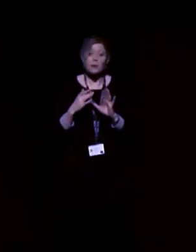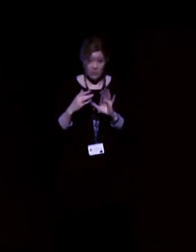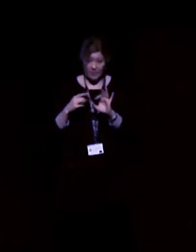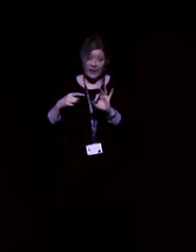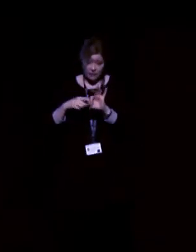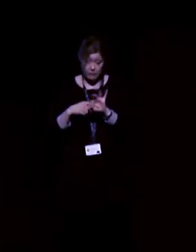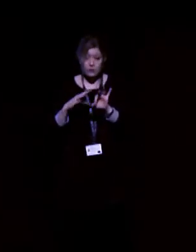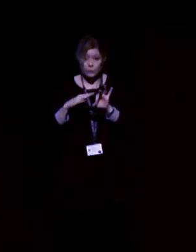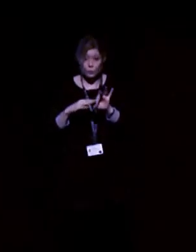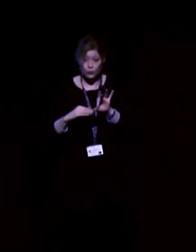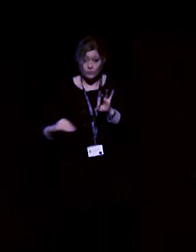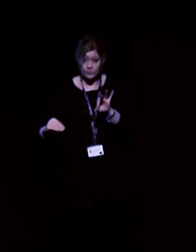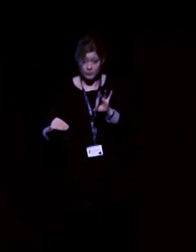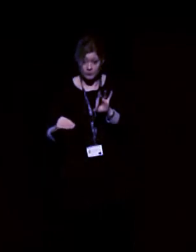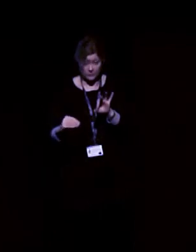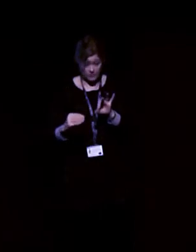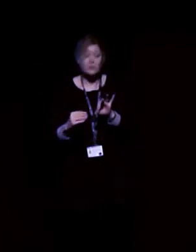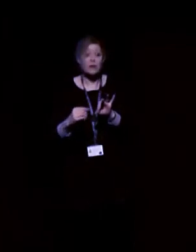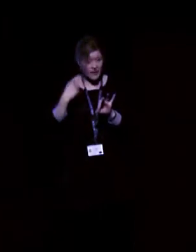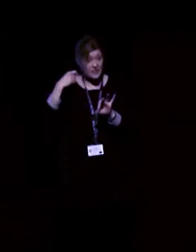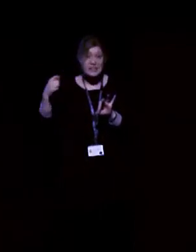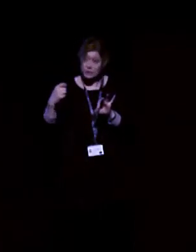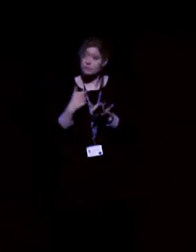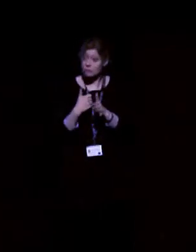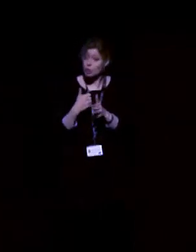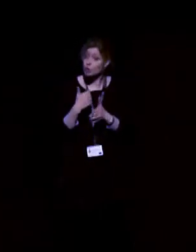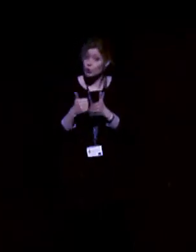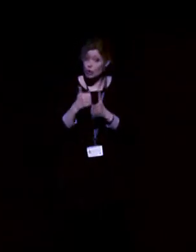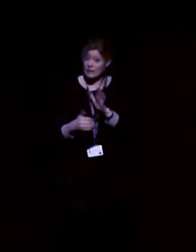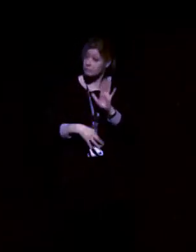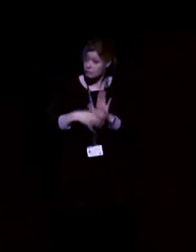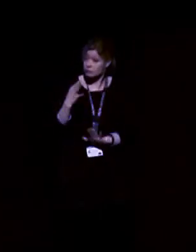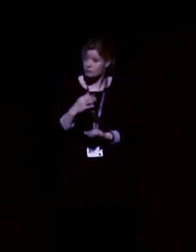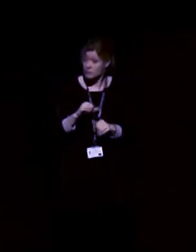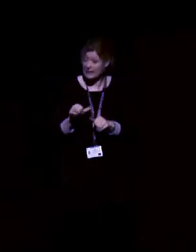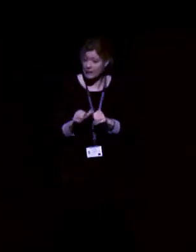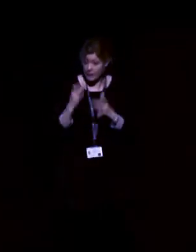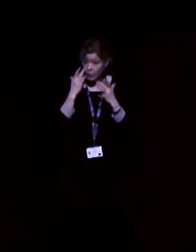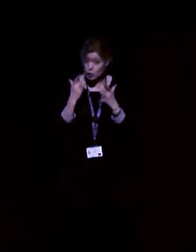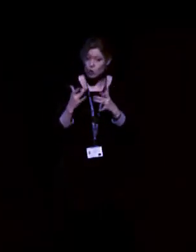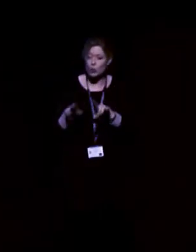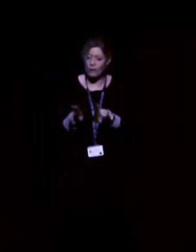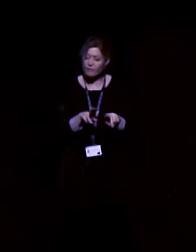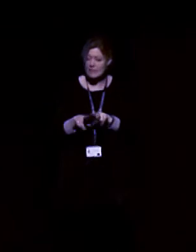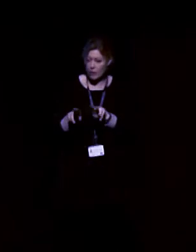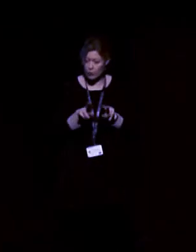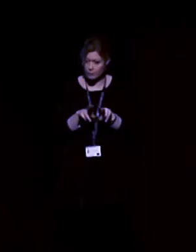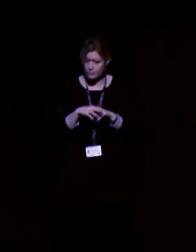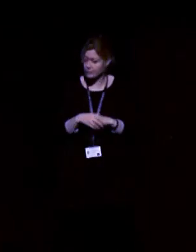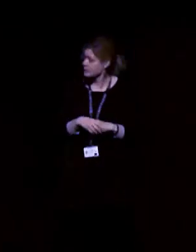has resolved, the tinnitus can largely improve. Now what I'm going to do is I'm going to show a video now of putting a grommet